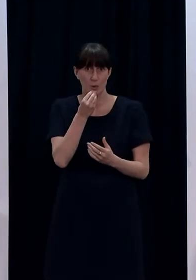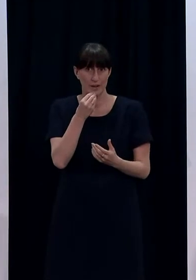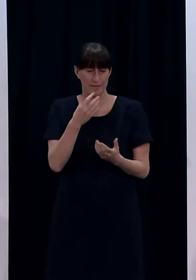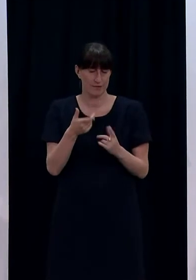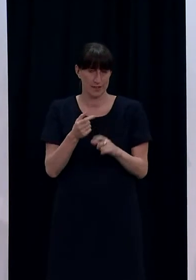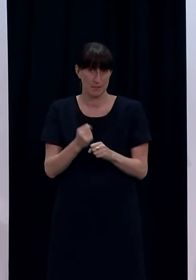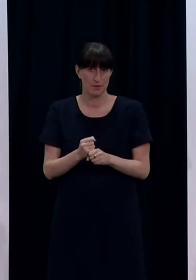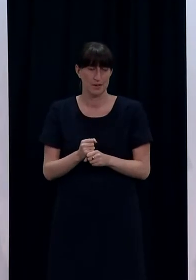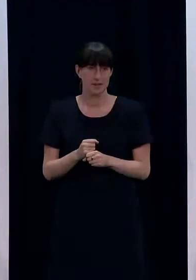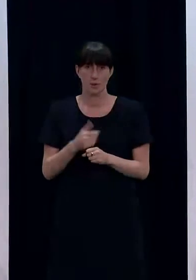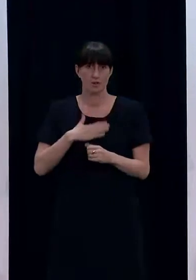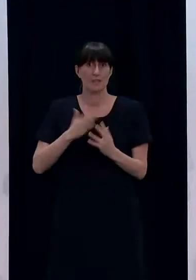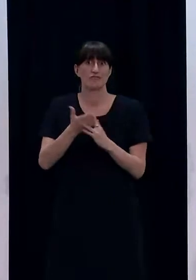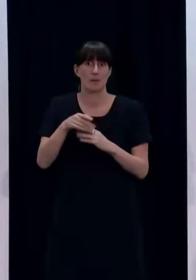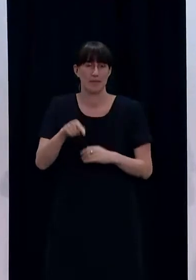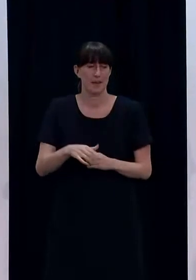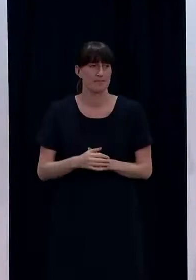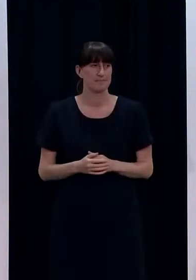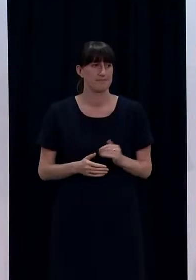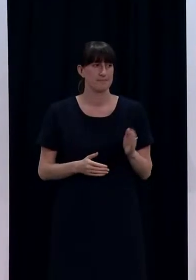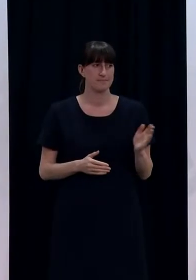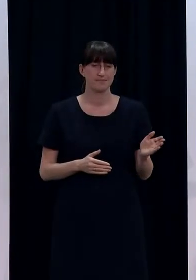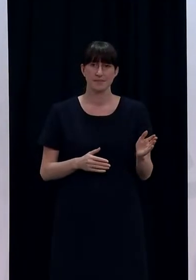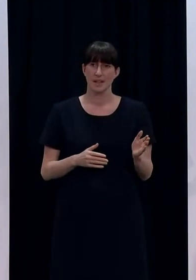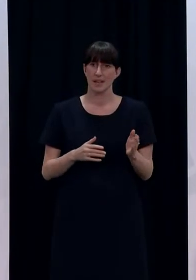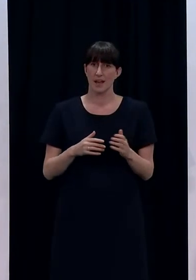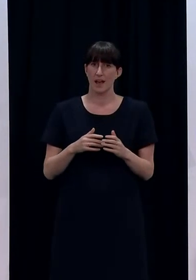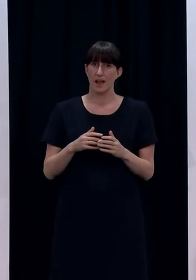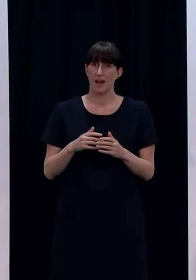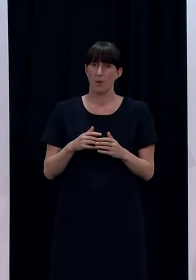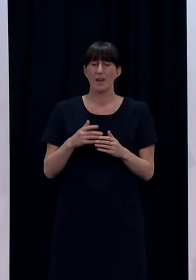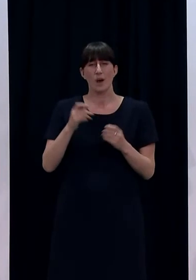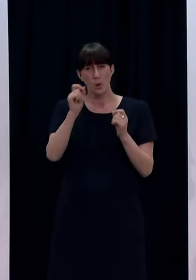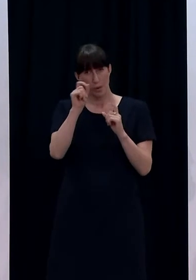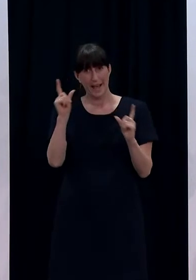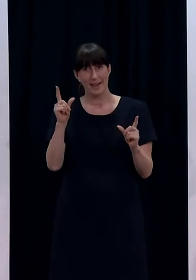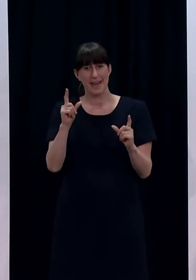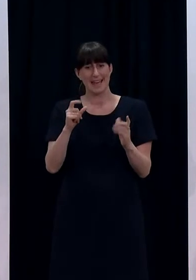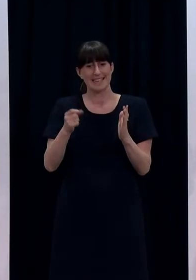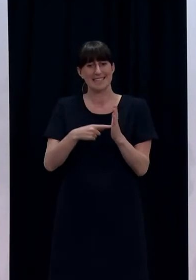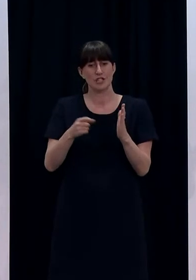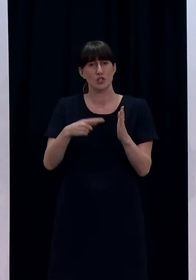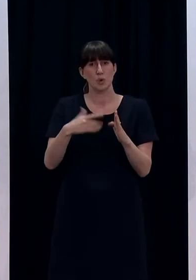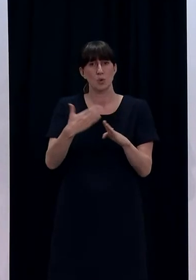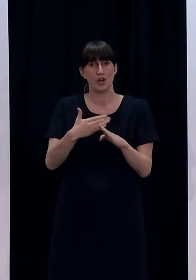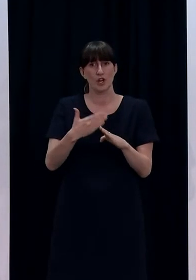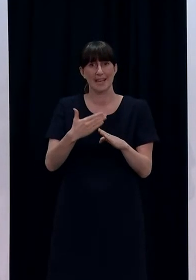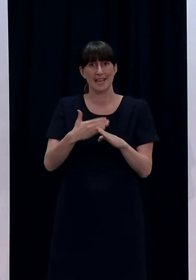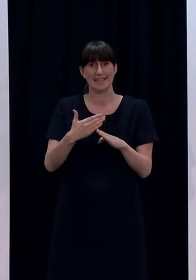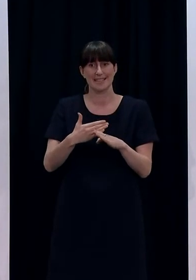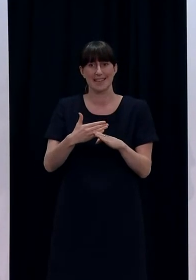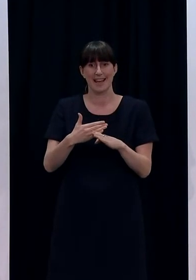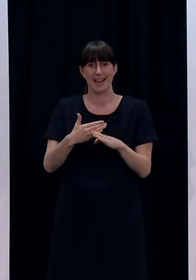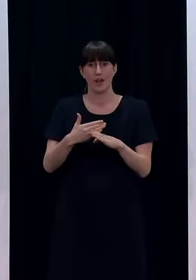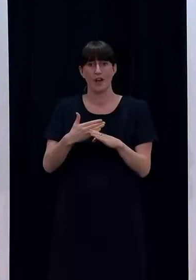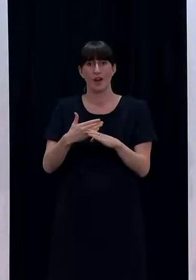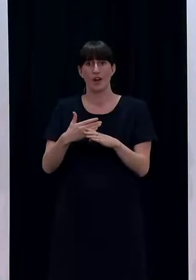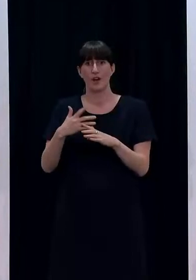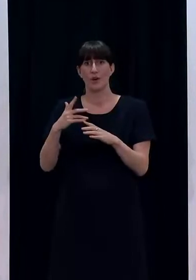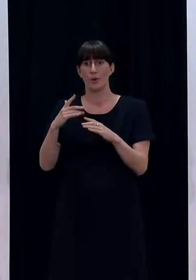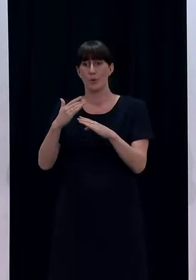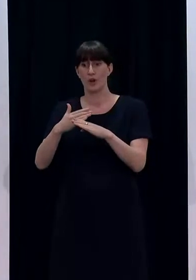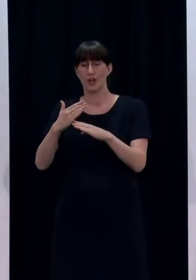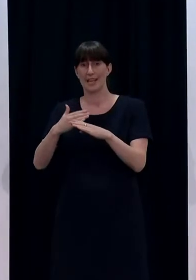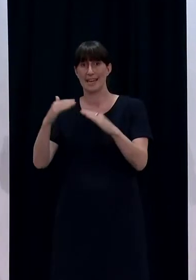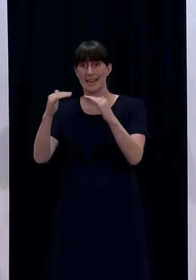as a whole, we are very aware of the essential workers working in a level 4 environment and also crossing the boundaries from a level